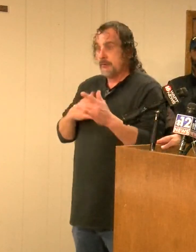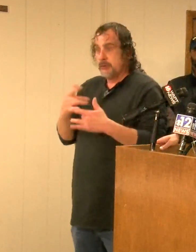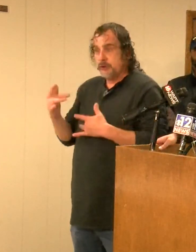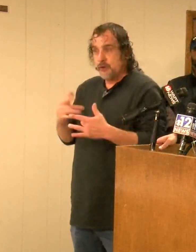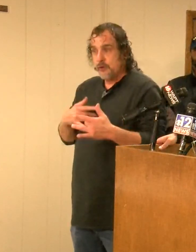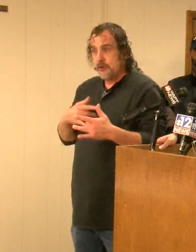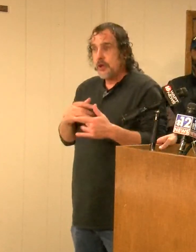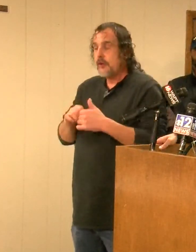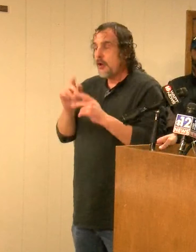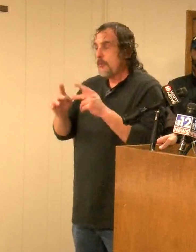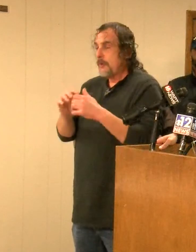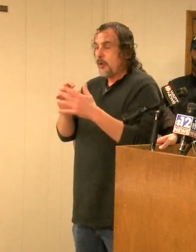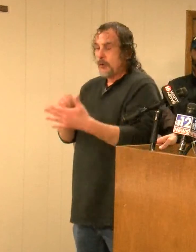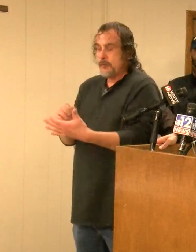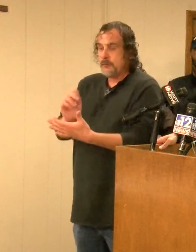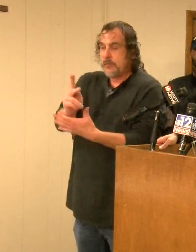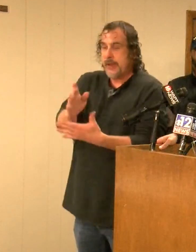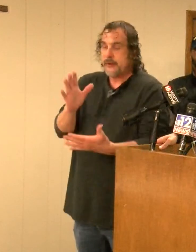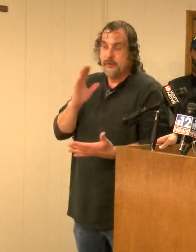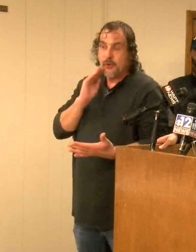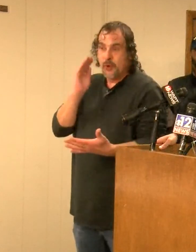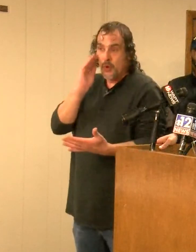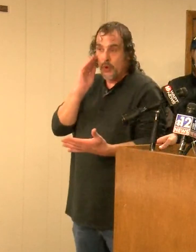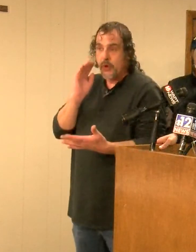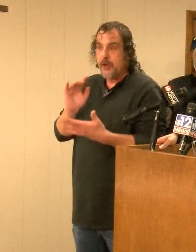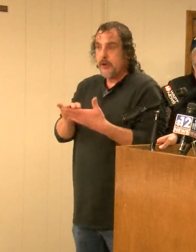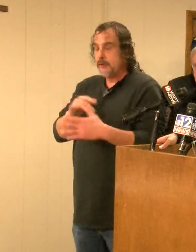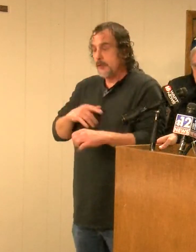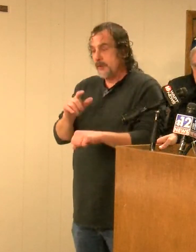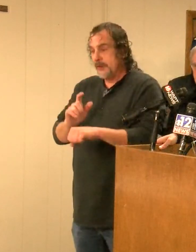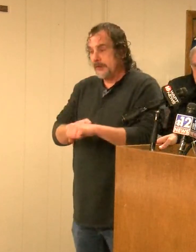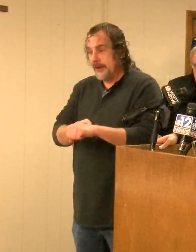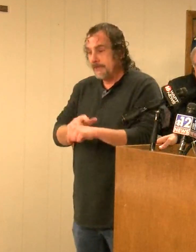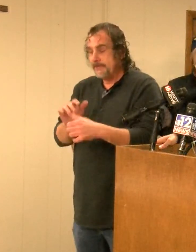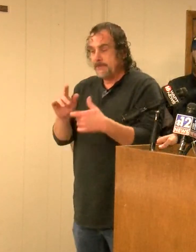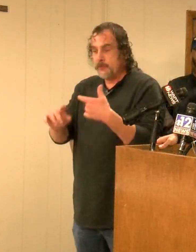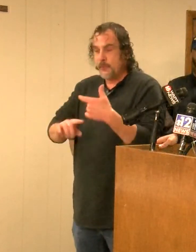are people who are going to be returning to their homes. There's going to be a period where there's